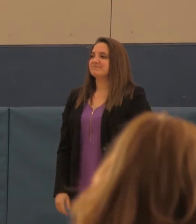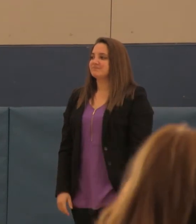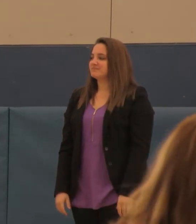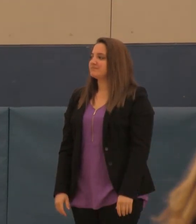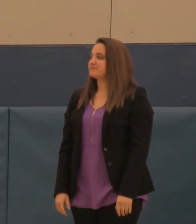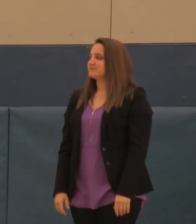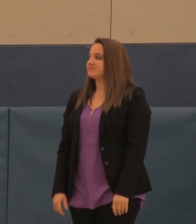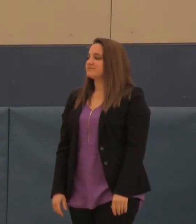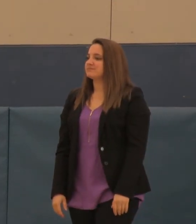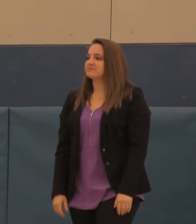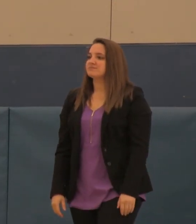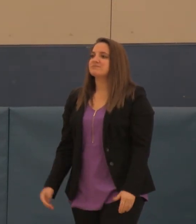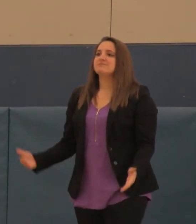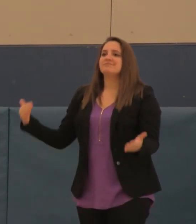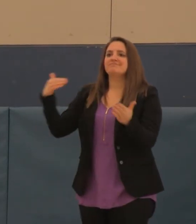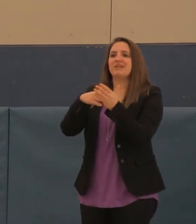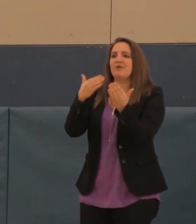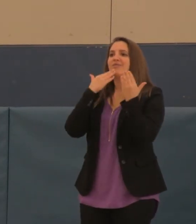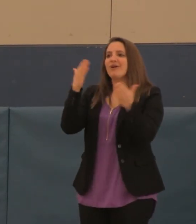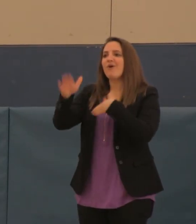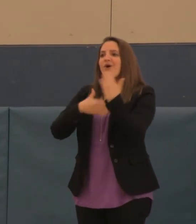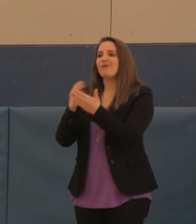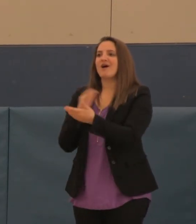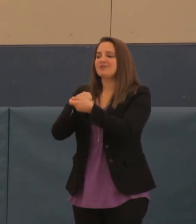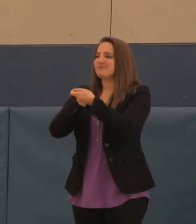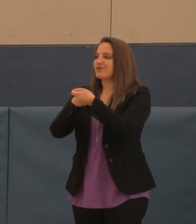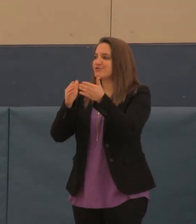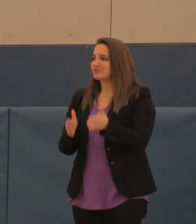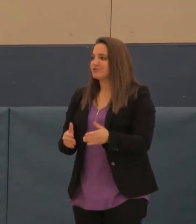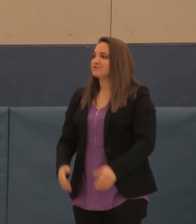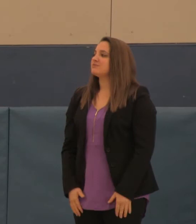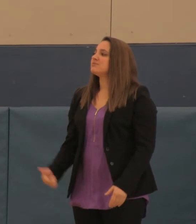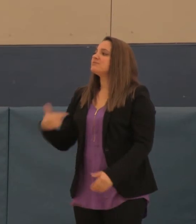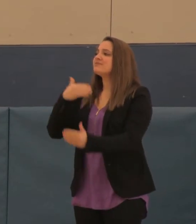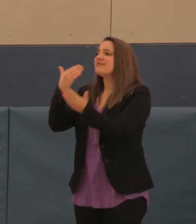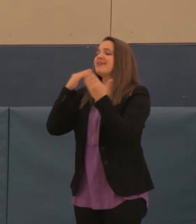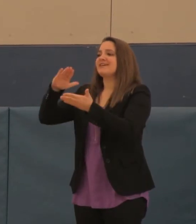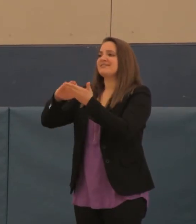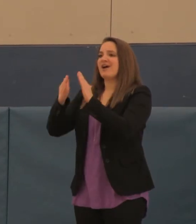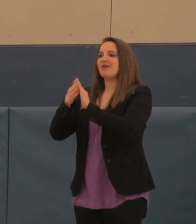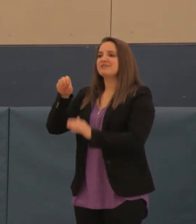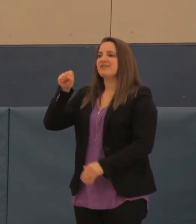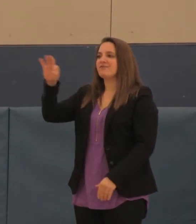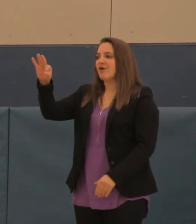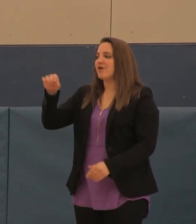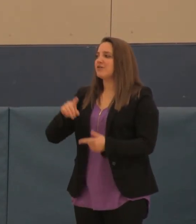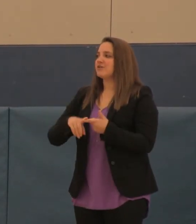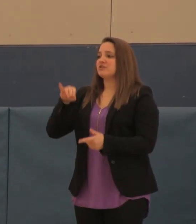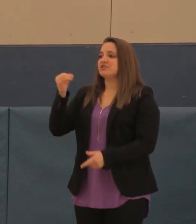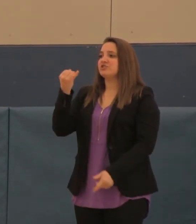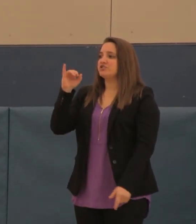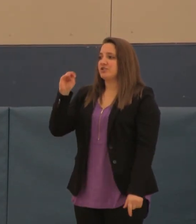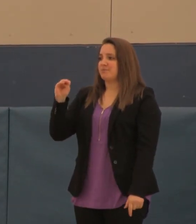Once again, we'd like to thank all of our sponsors. We'd like to thank the town of Seneca Falls and Jim Spina and